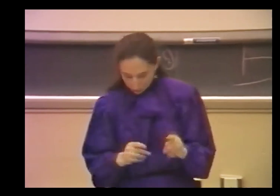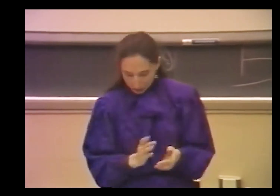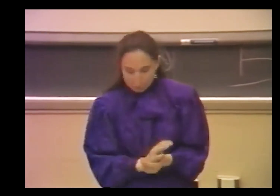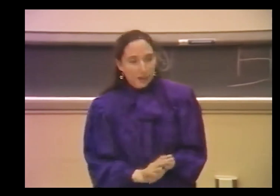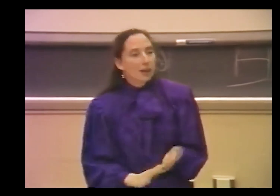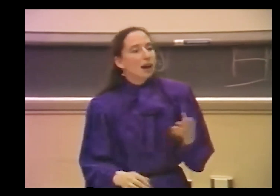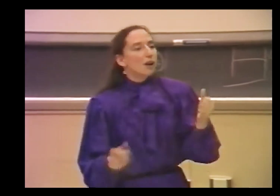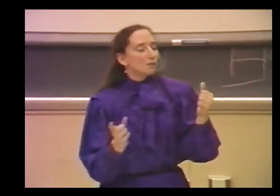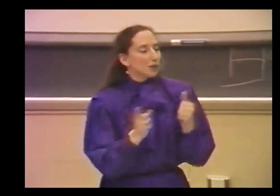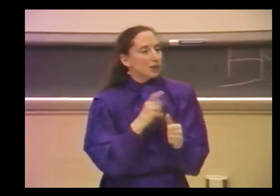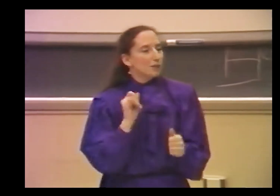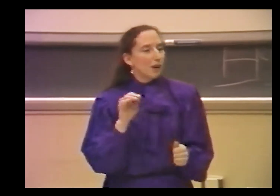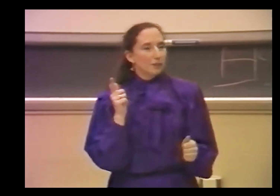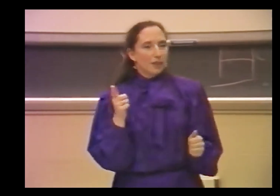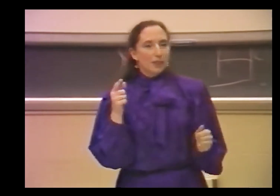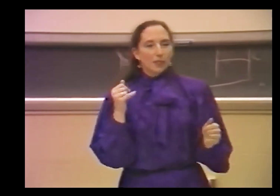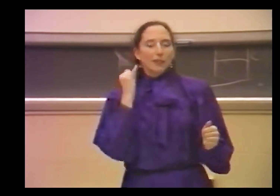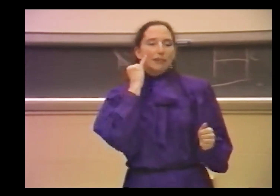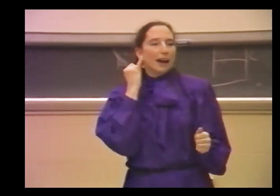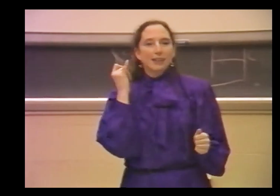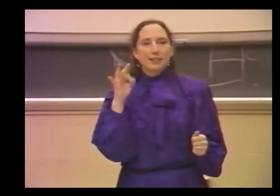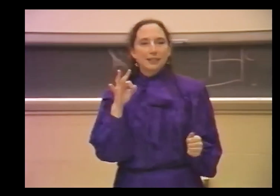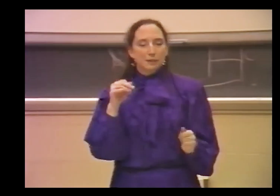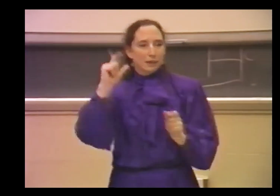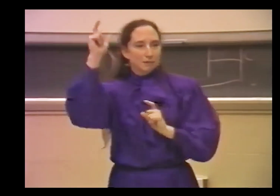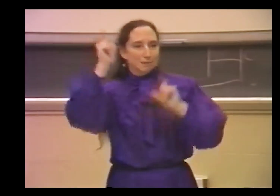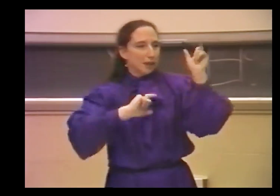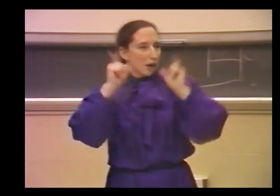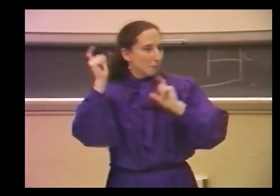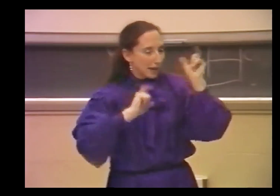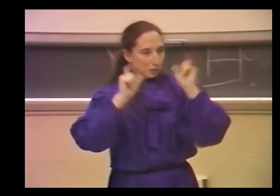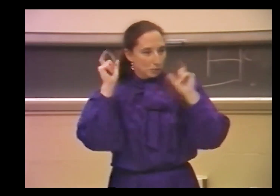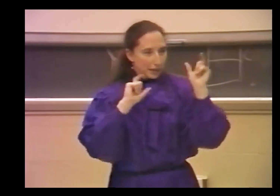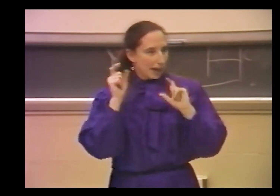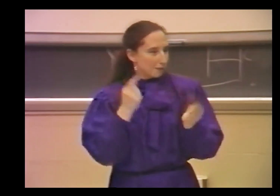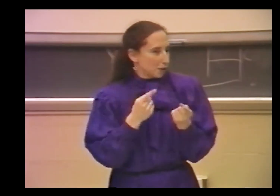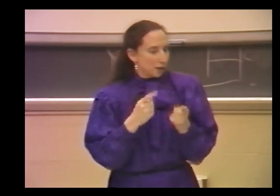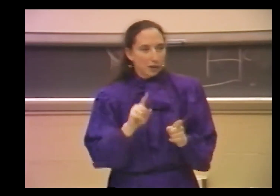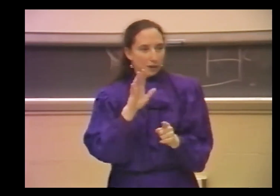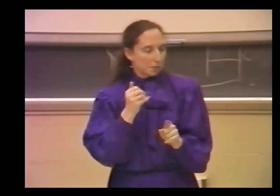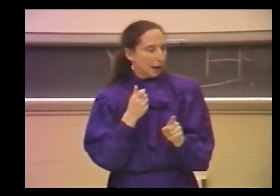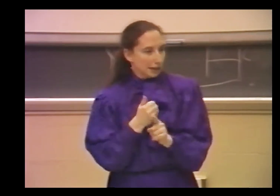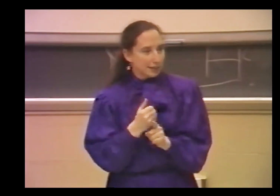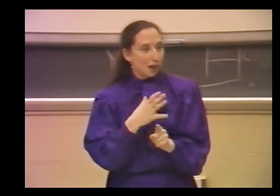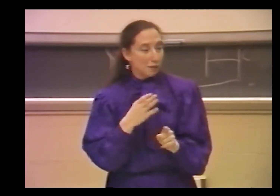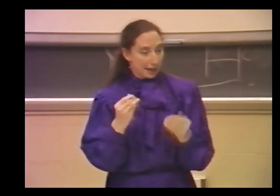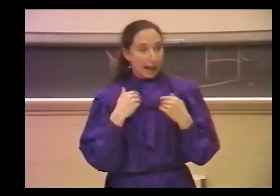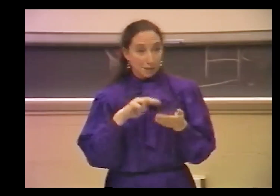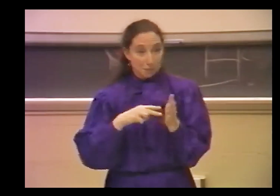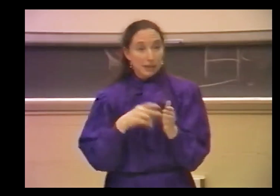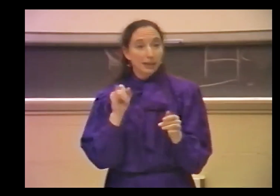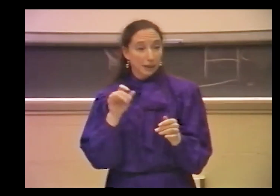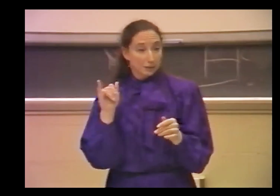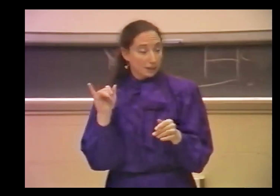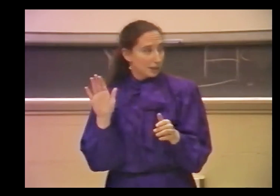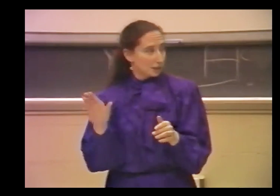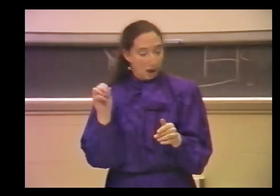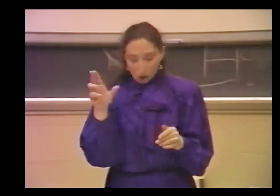Okay. First of all, the idea of a non-manual behavior occurring by itself and having meaning of its